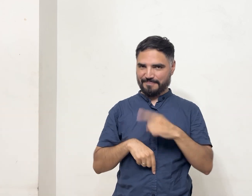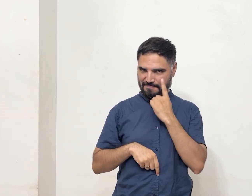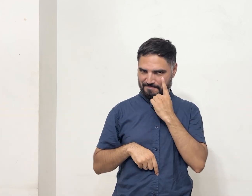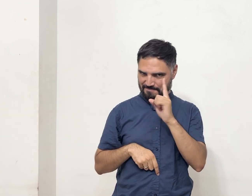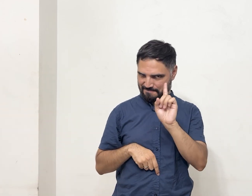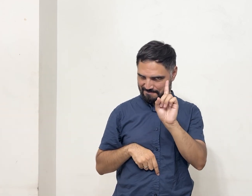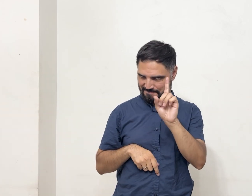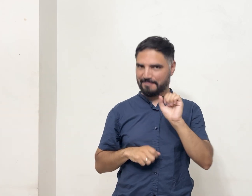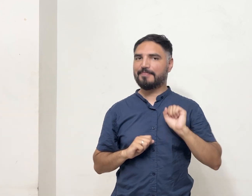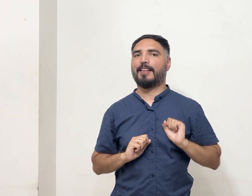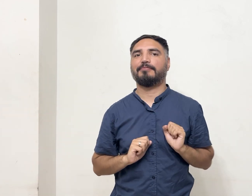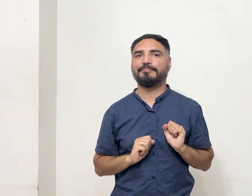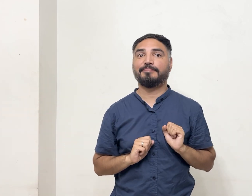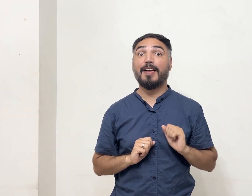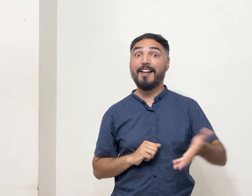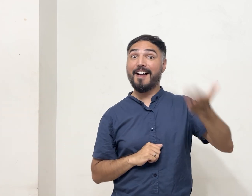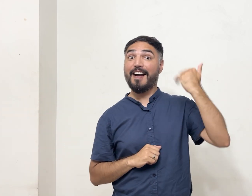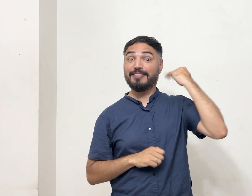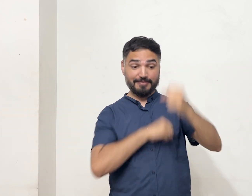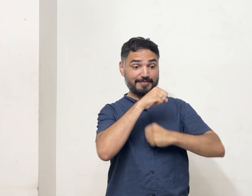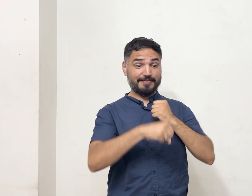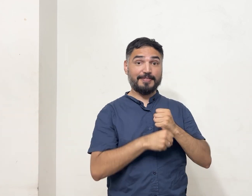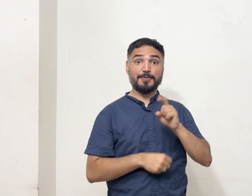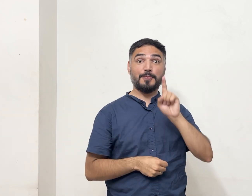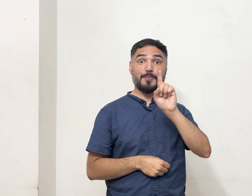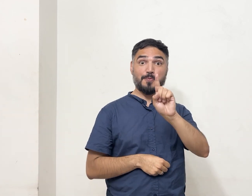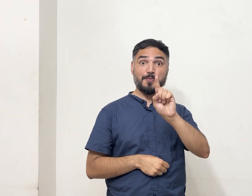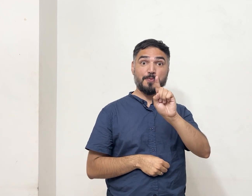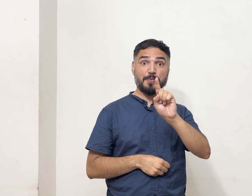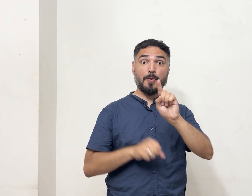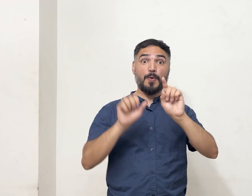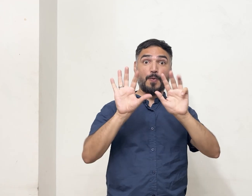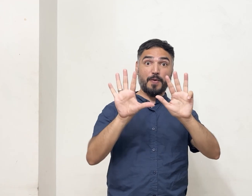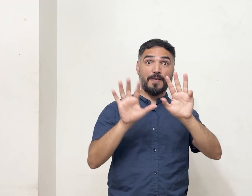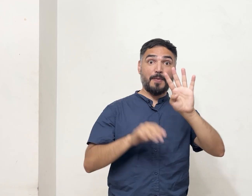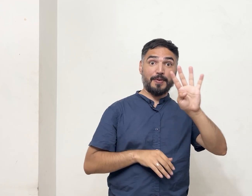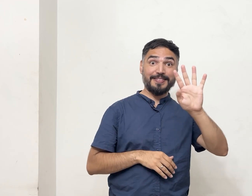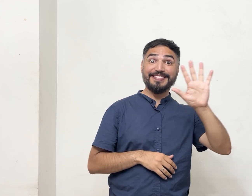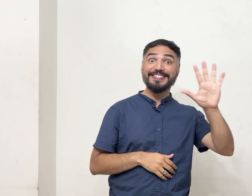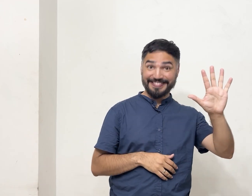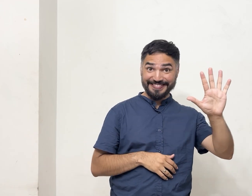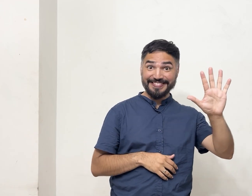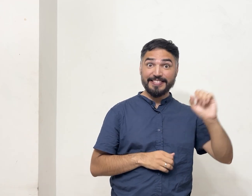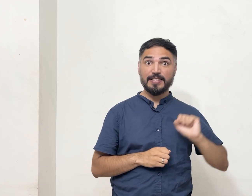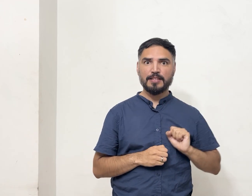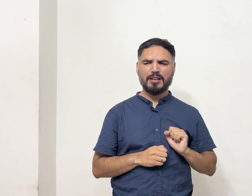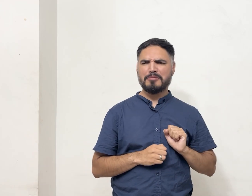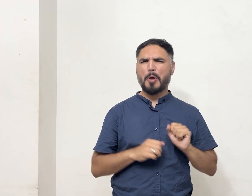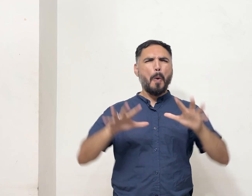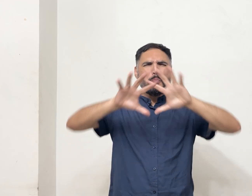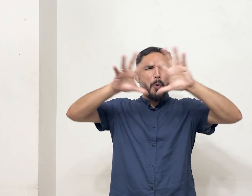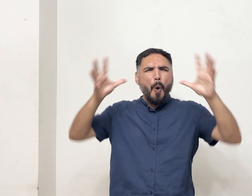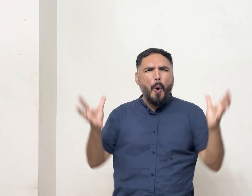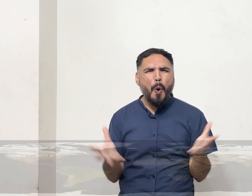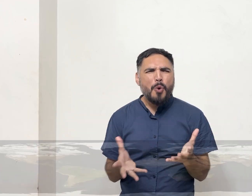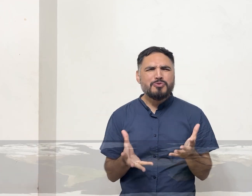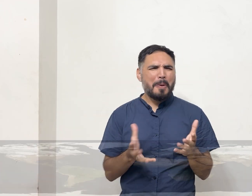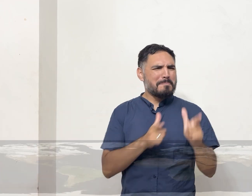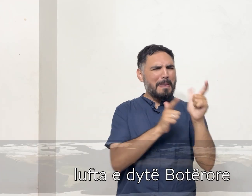respect the use of space. Back in 1945, the world was at